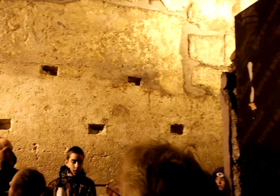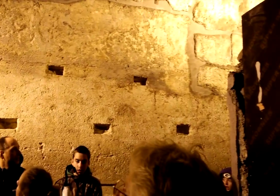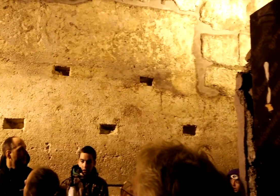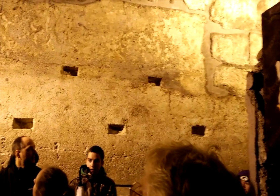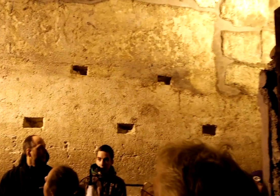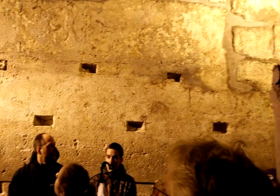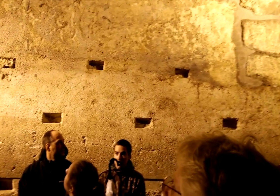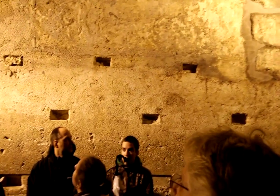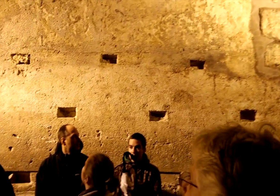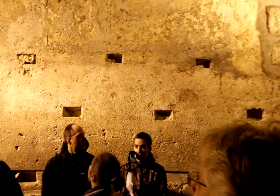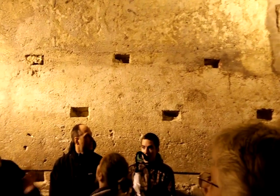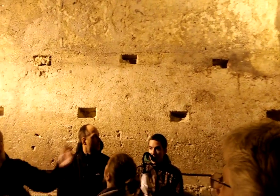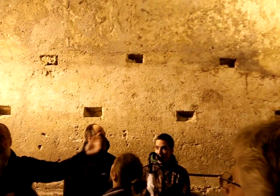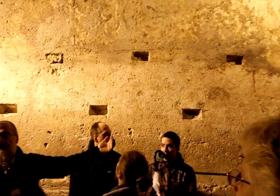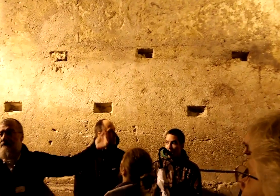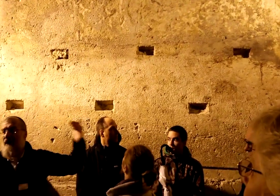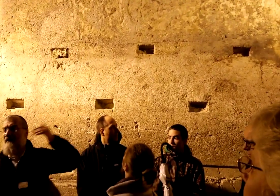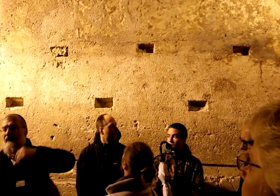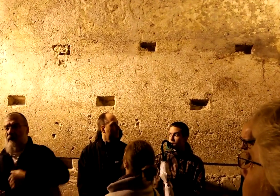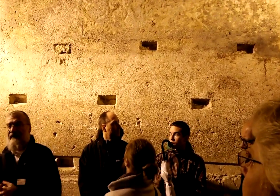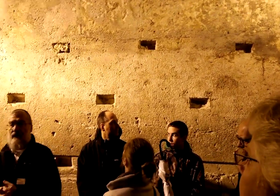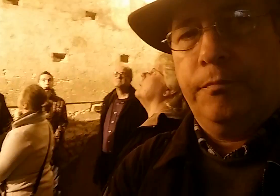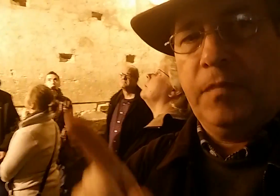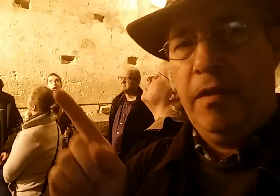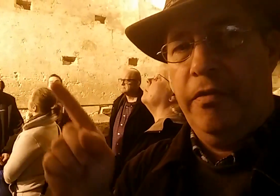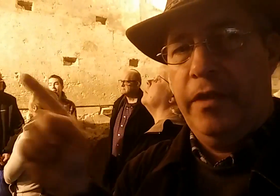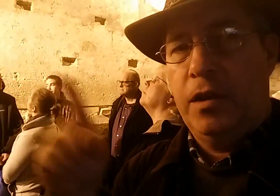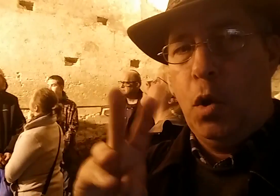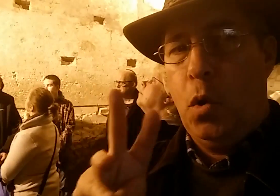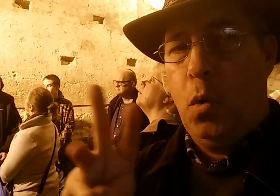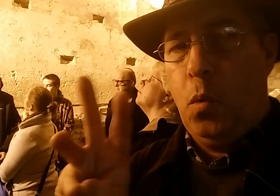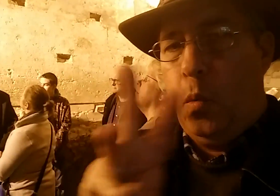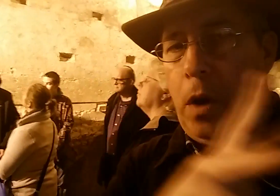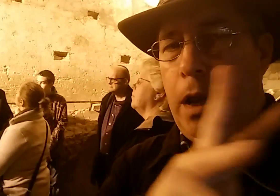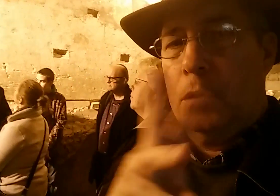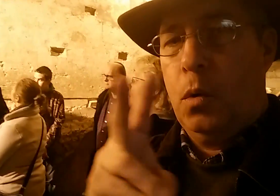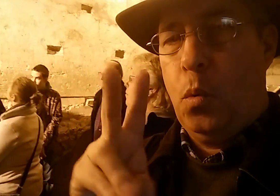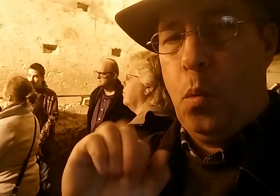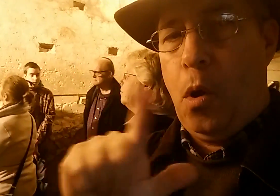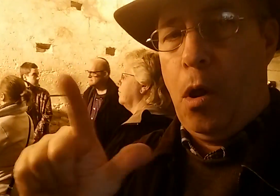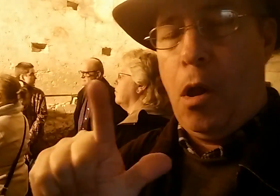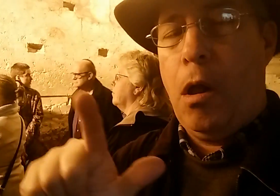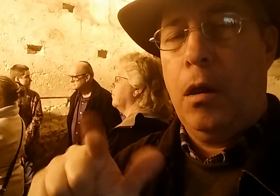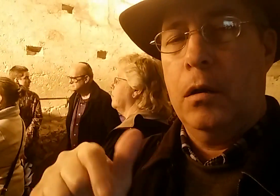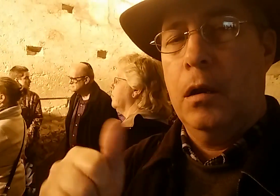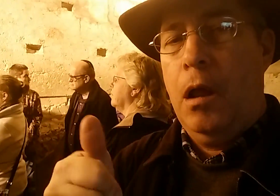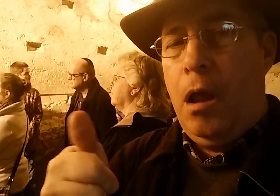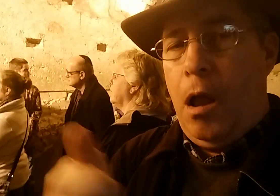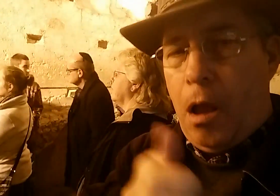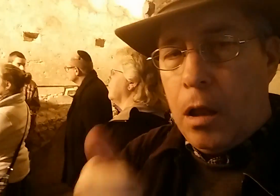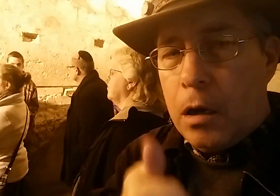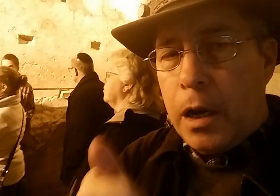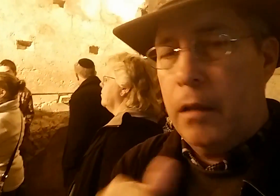lower. And from here you'll see most of the Western. So this is the Western